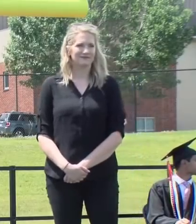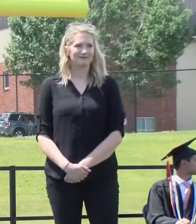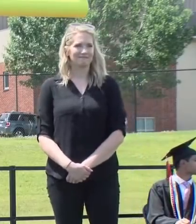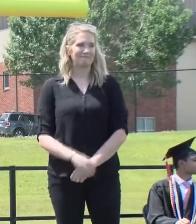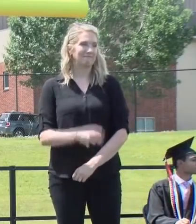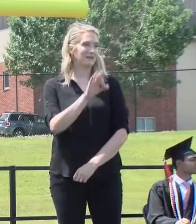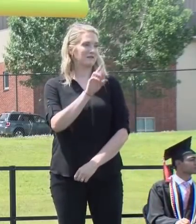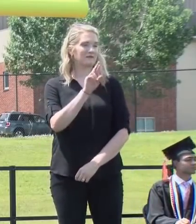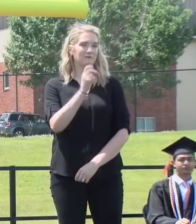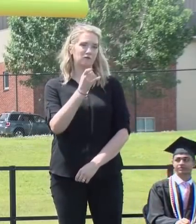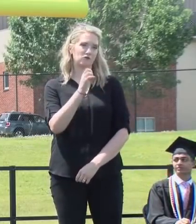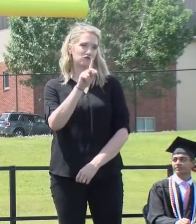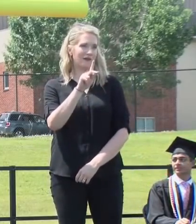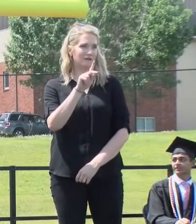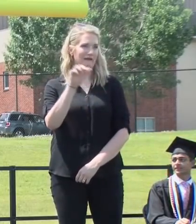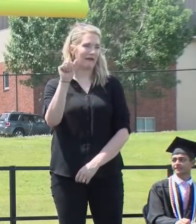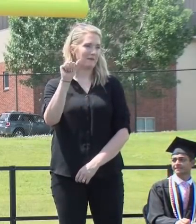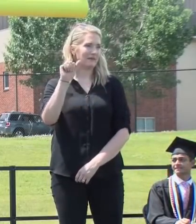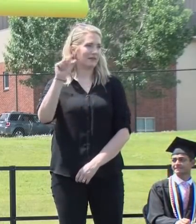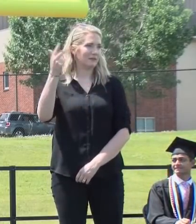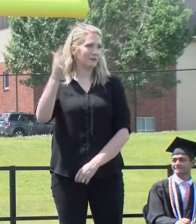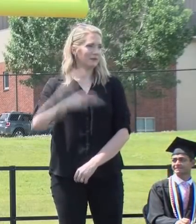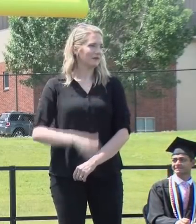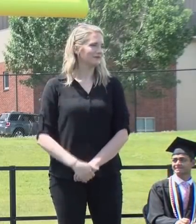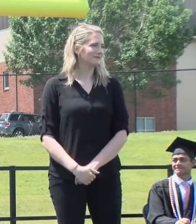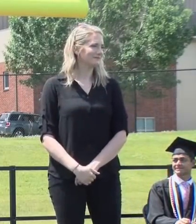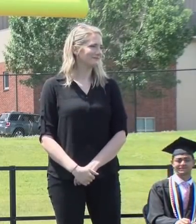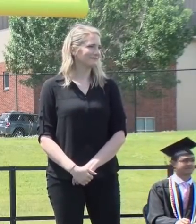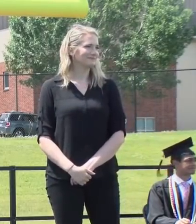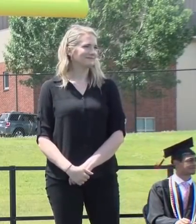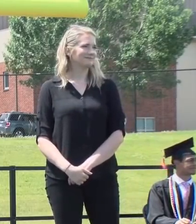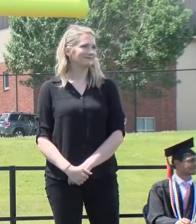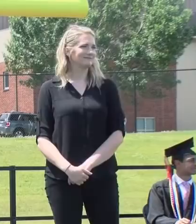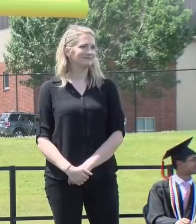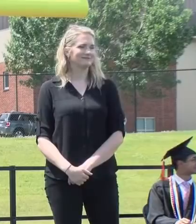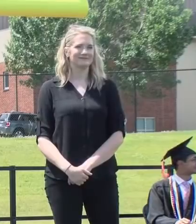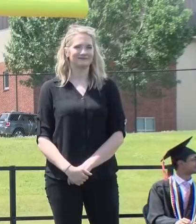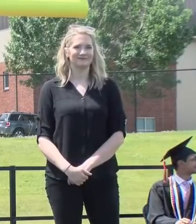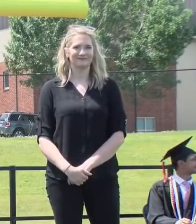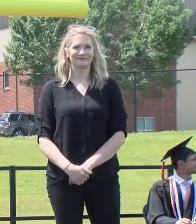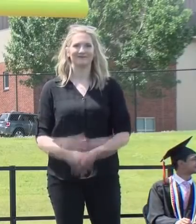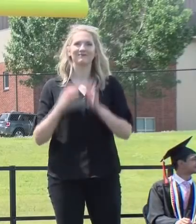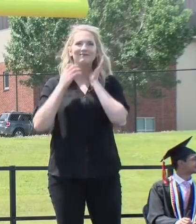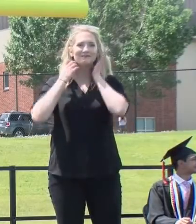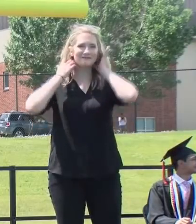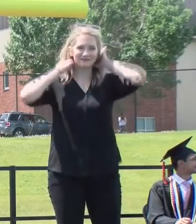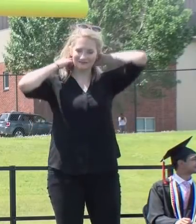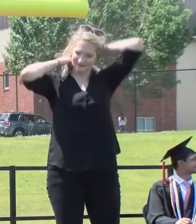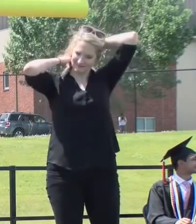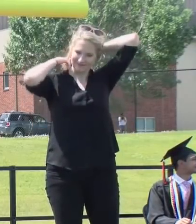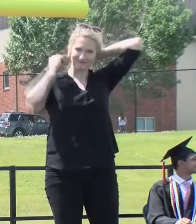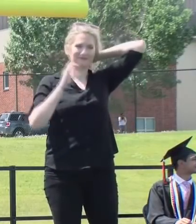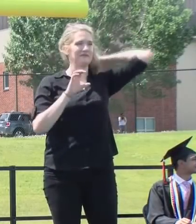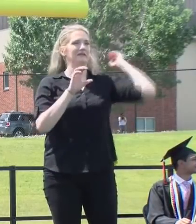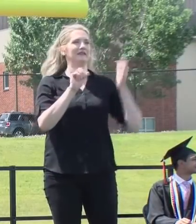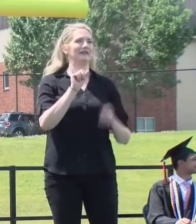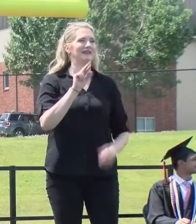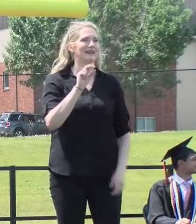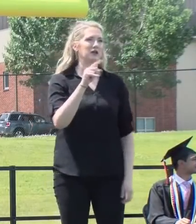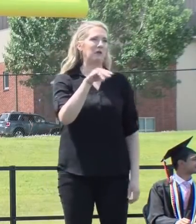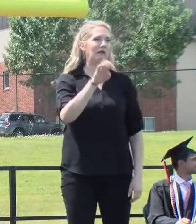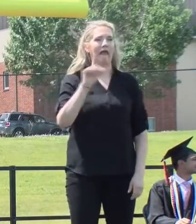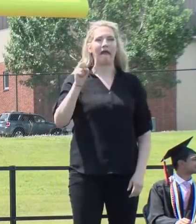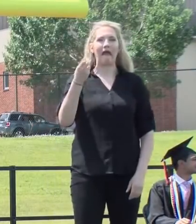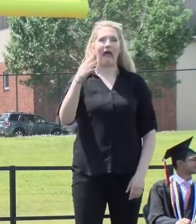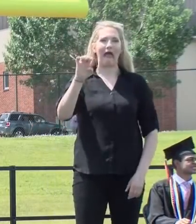Frederick Amundsen III. Gotcha. Thank you. Caroline Ash.